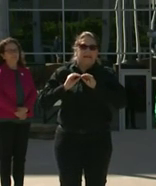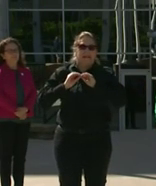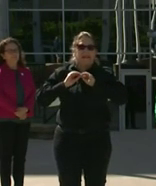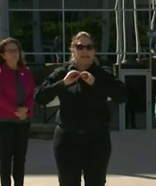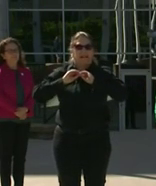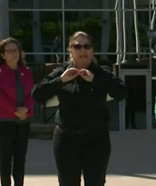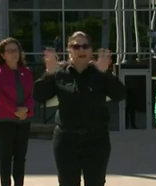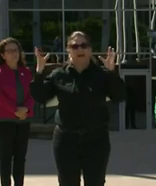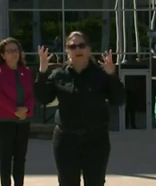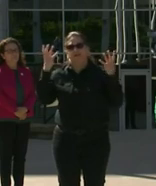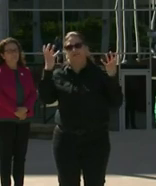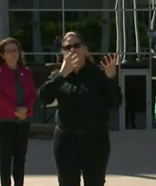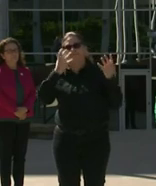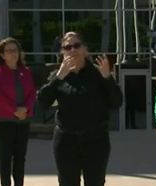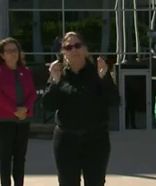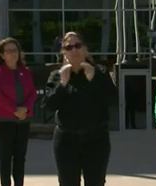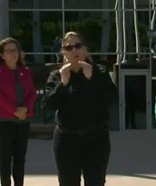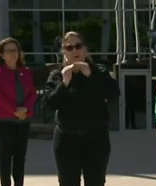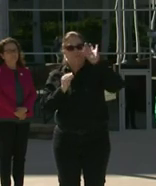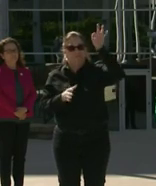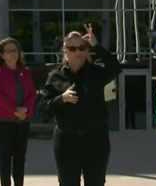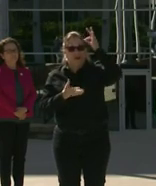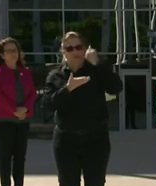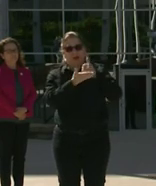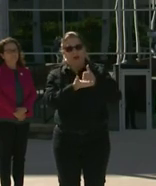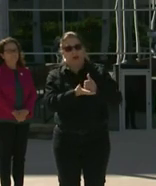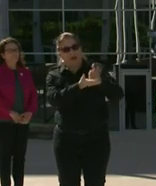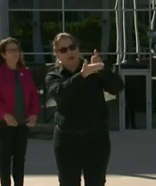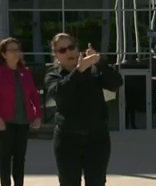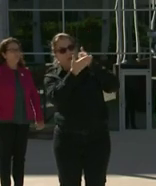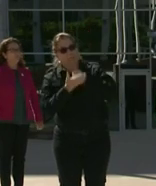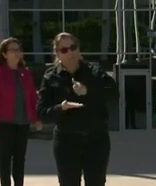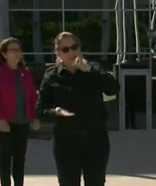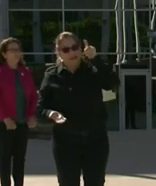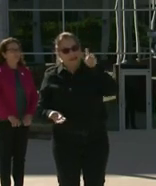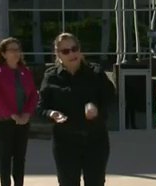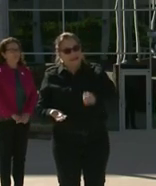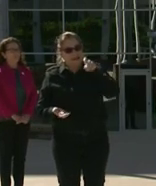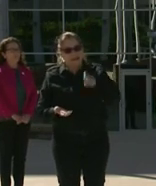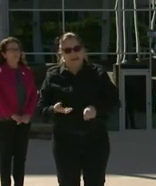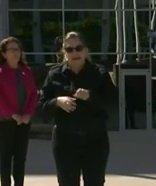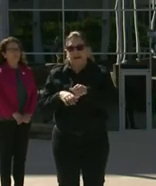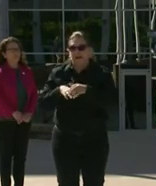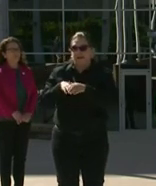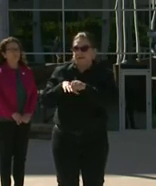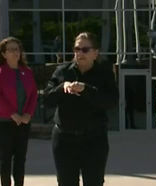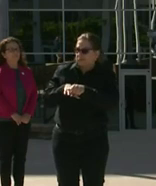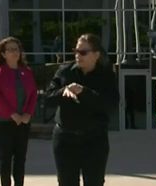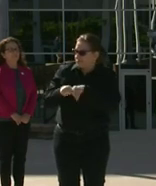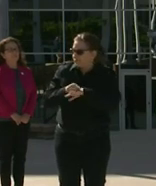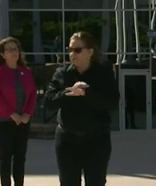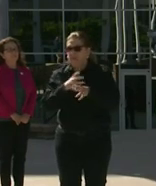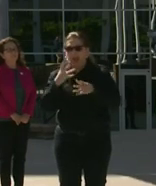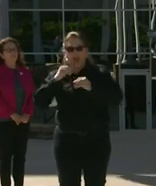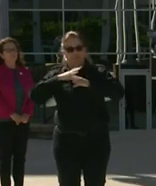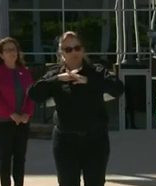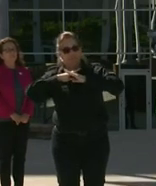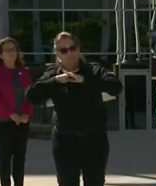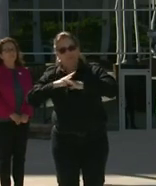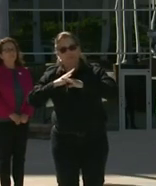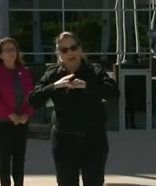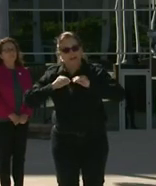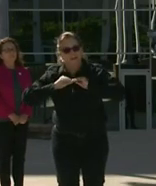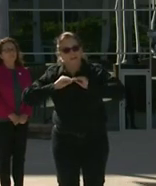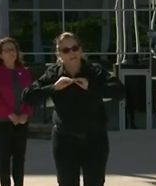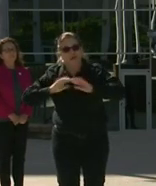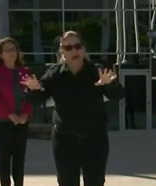to slow and contain the spread of this infectious disease, the mayor submitted a request to the White House through the Federal Emergency